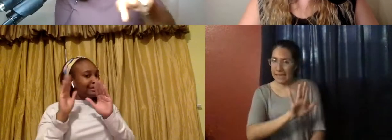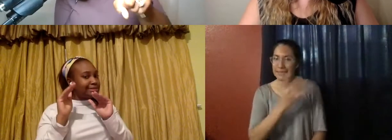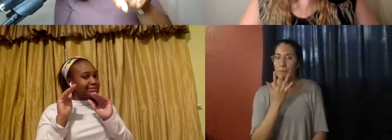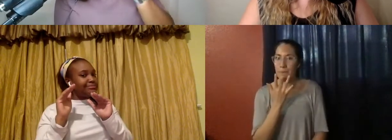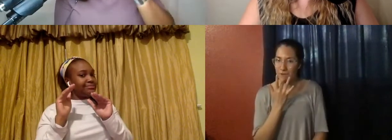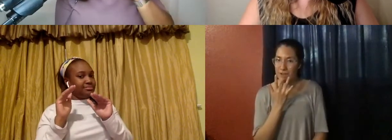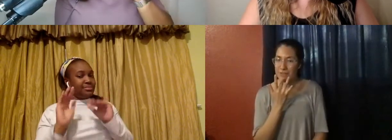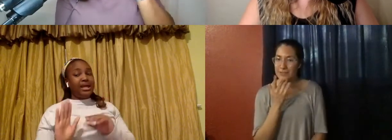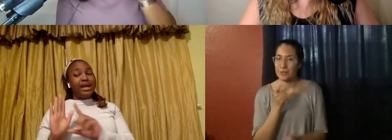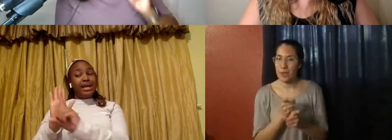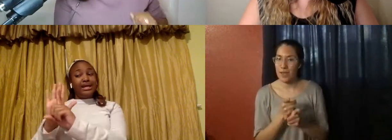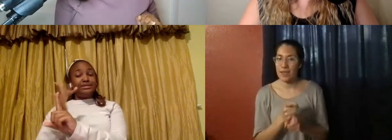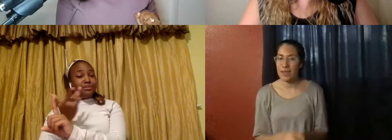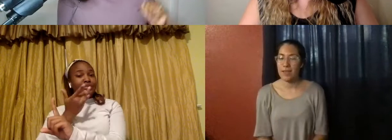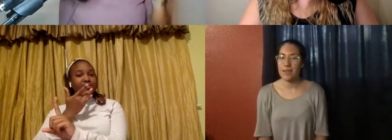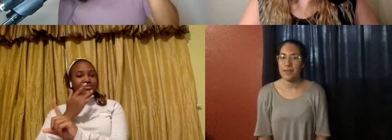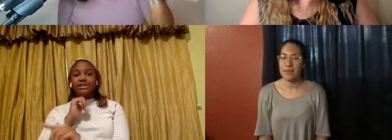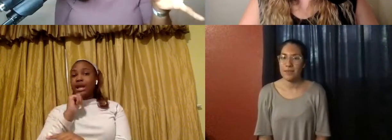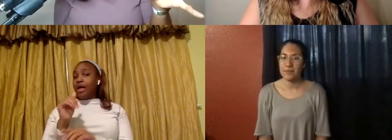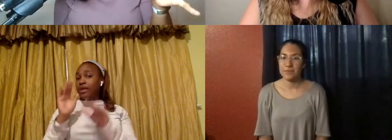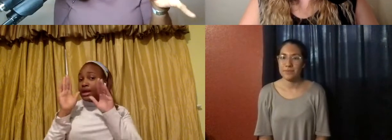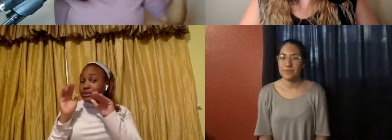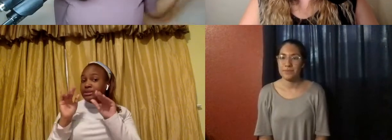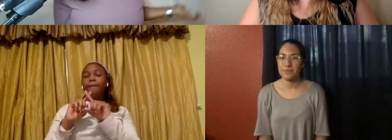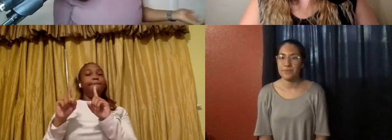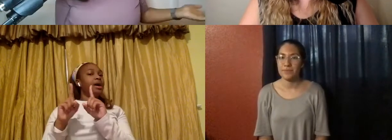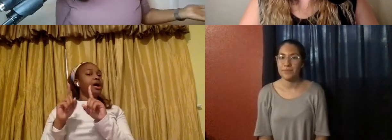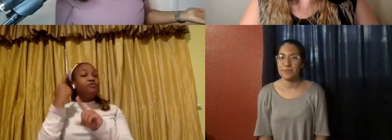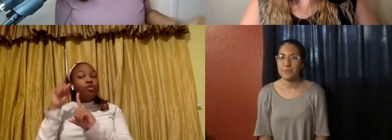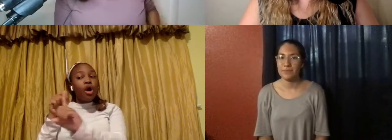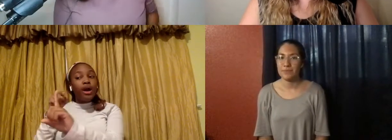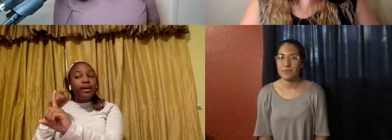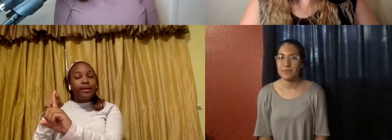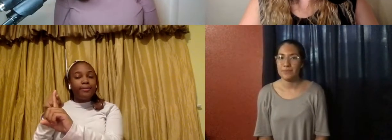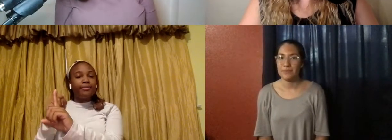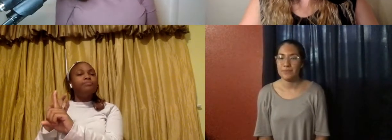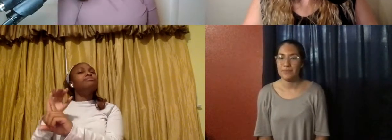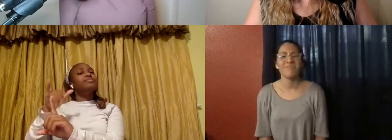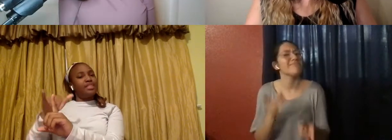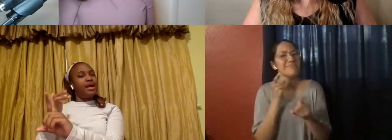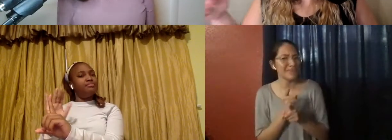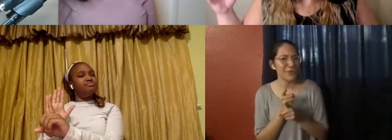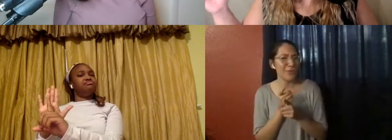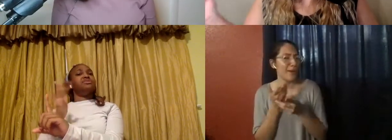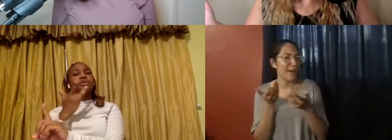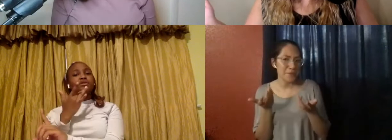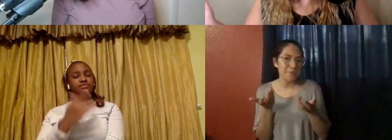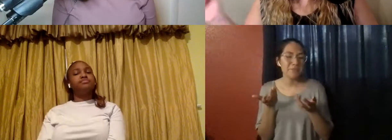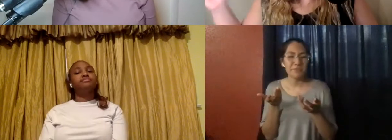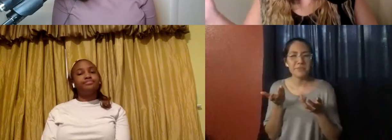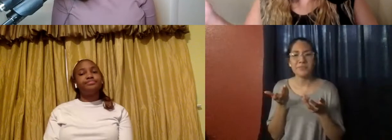His preference, exactly. Not the expectation. But for him, he had preference. Right. Which, if it were